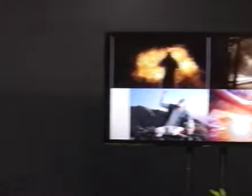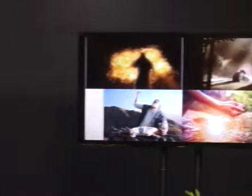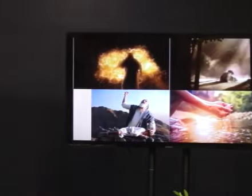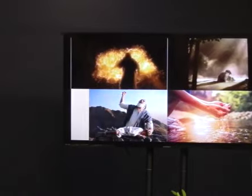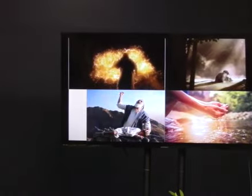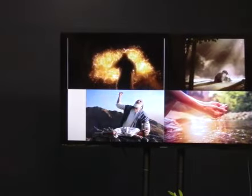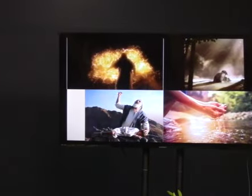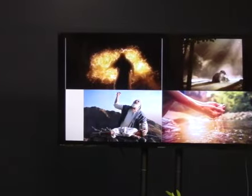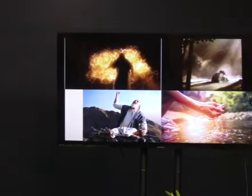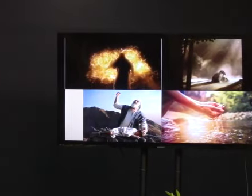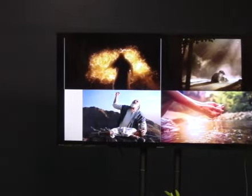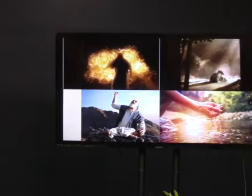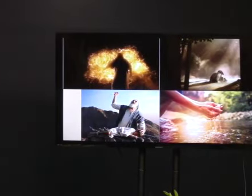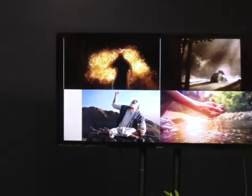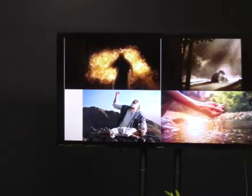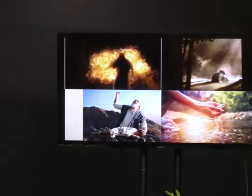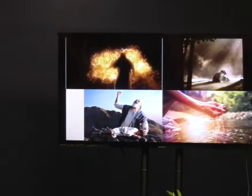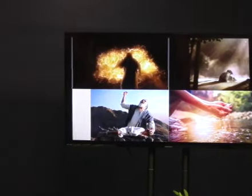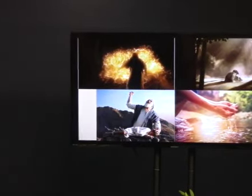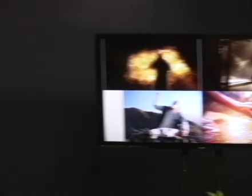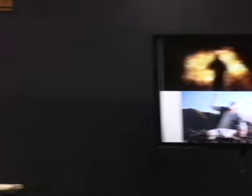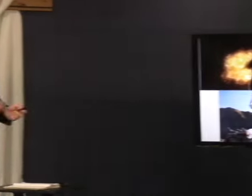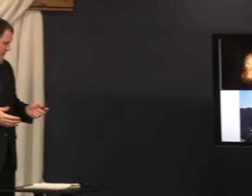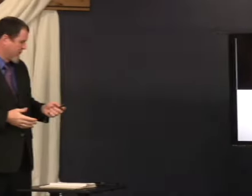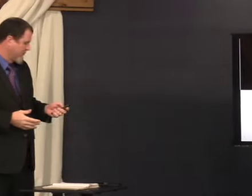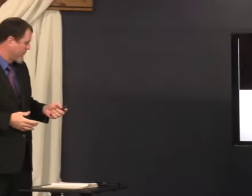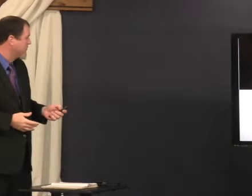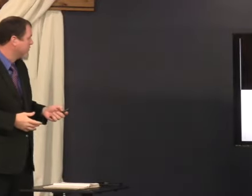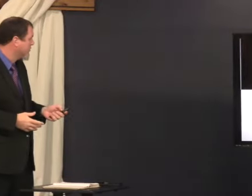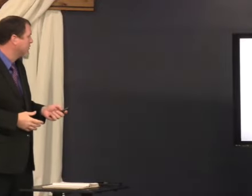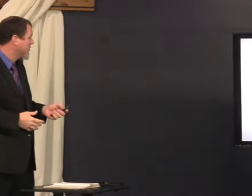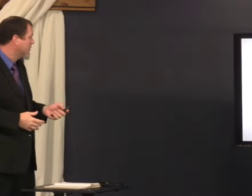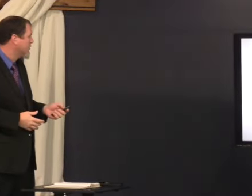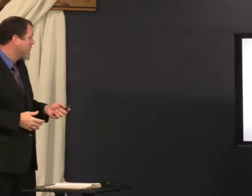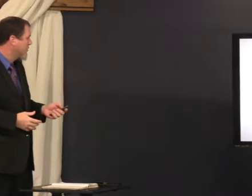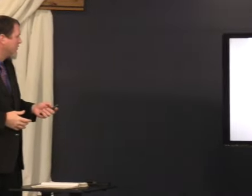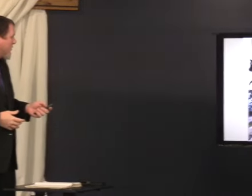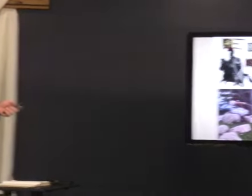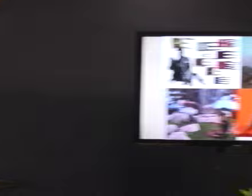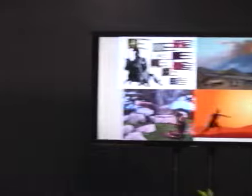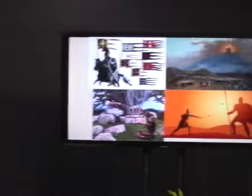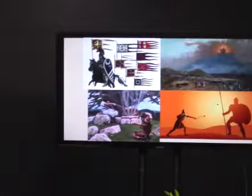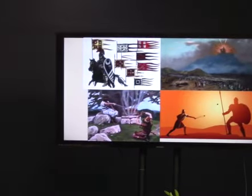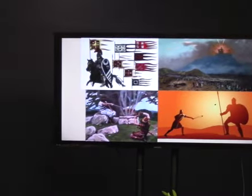So we went through this and we used pictures to help us understand who God is.